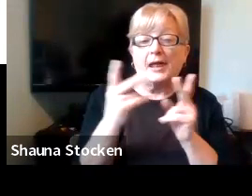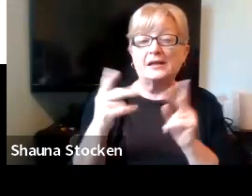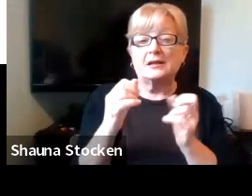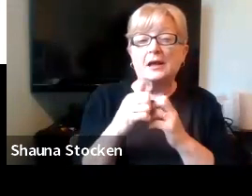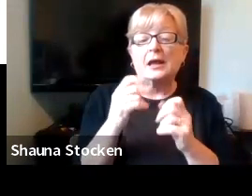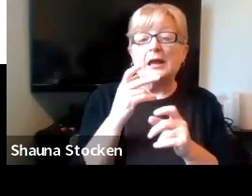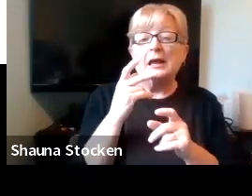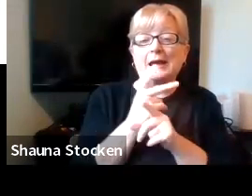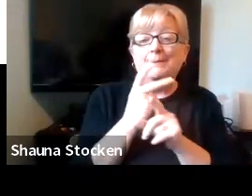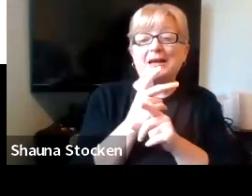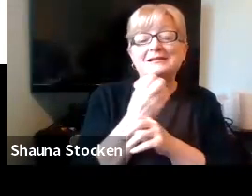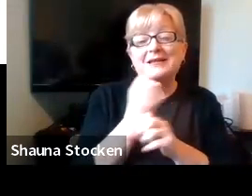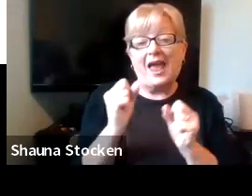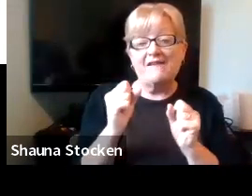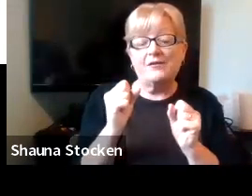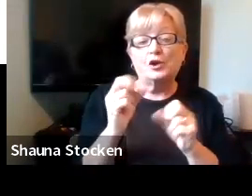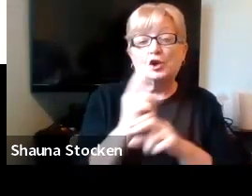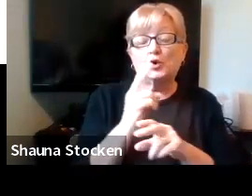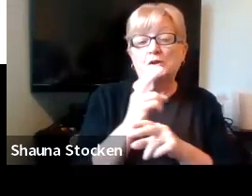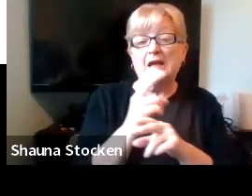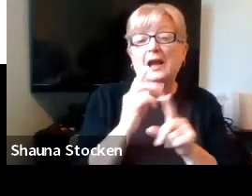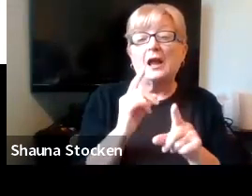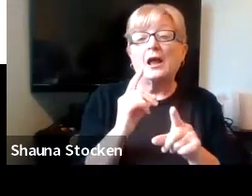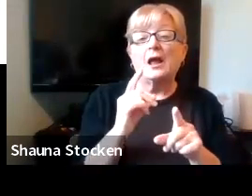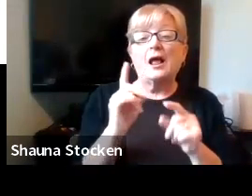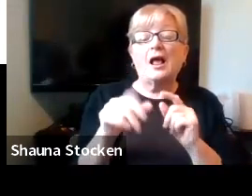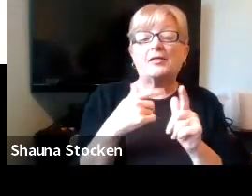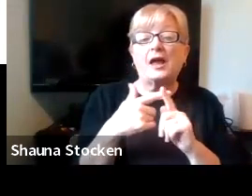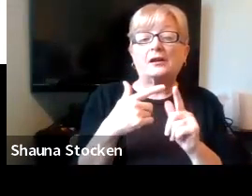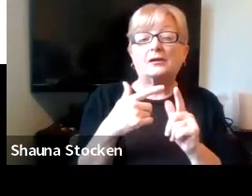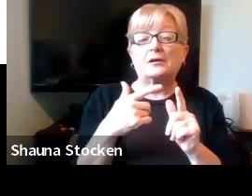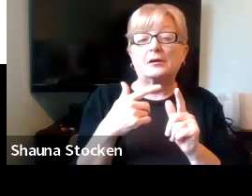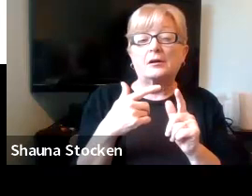when you're using the rice cooker. But then you simply